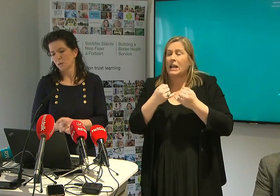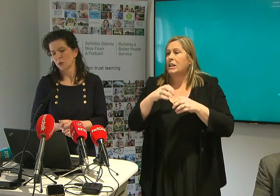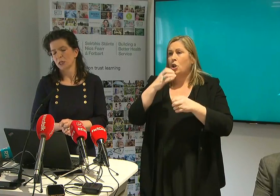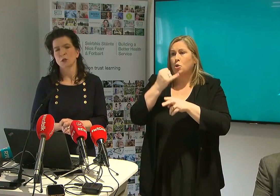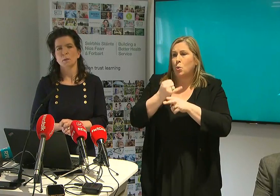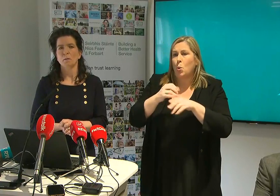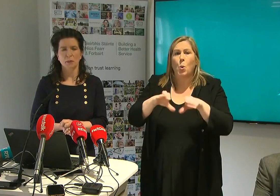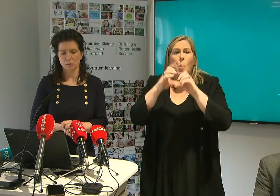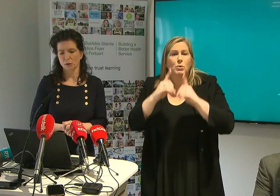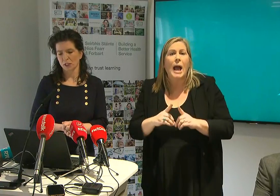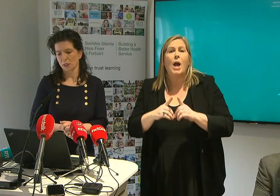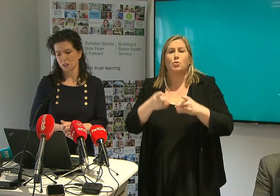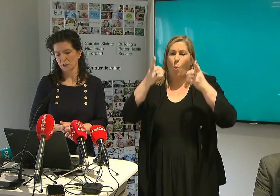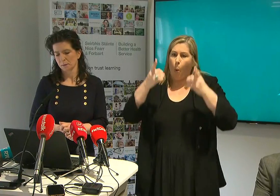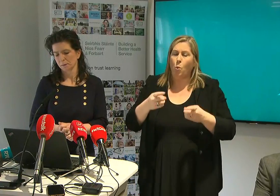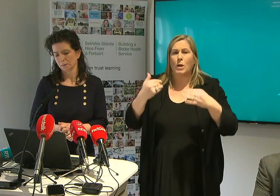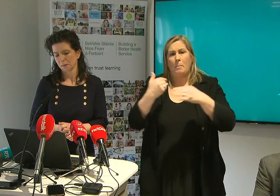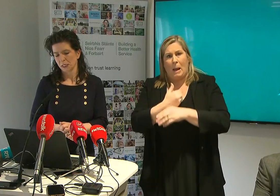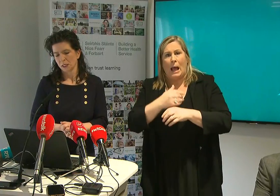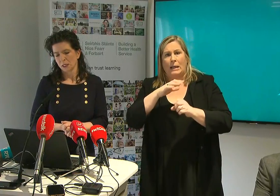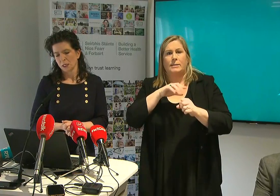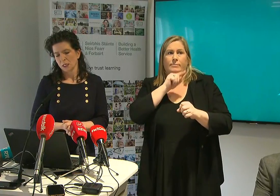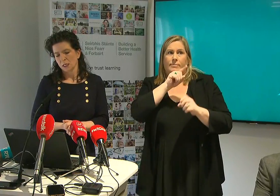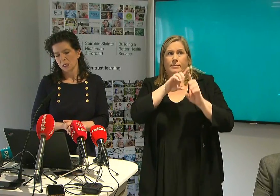for example, might be recommended.